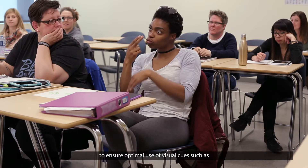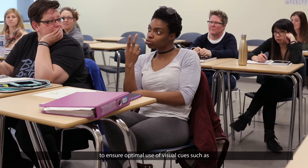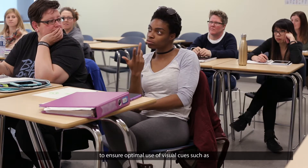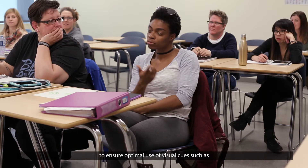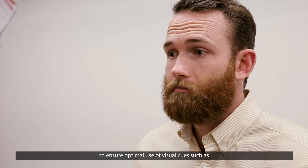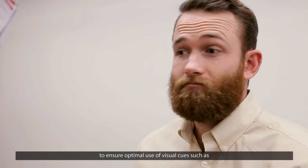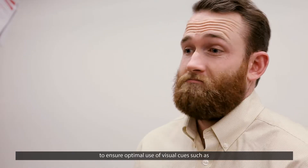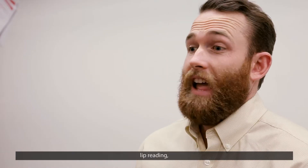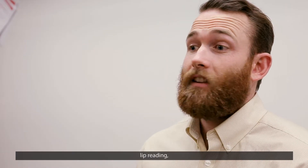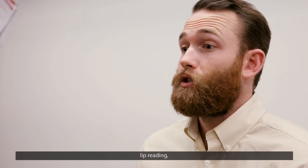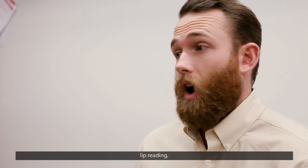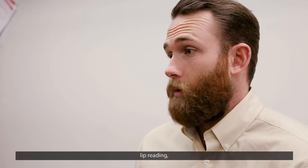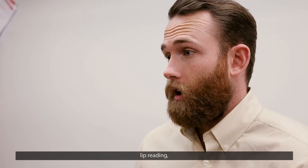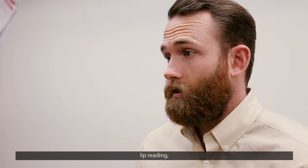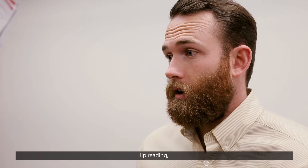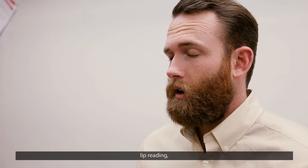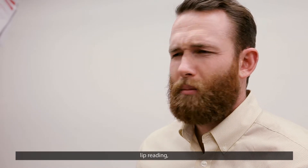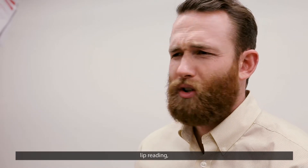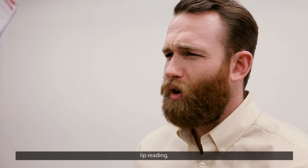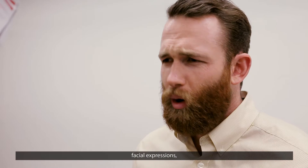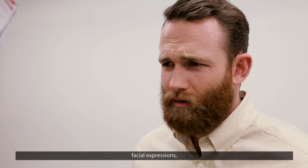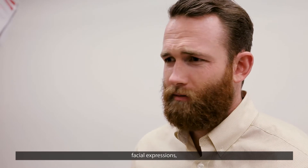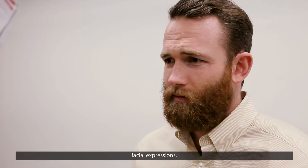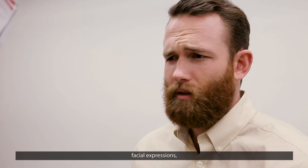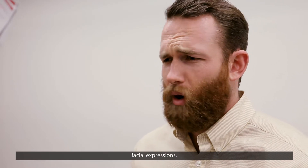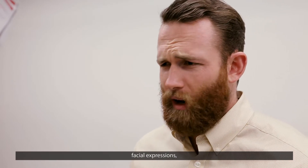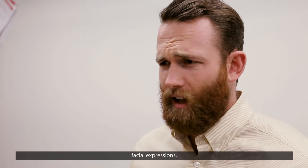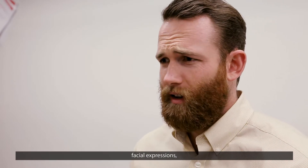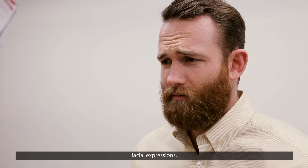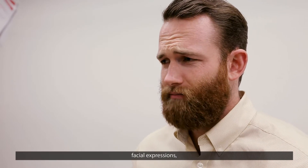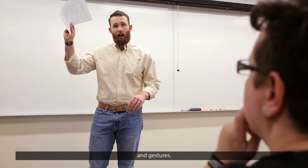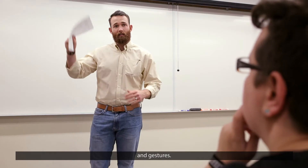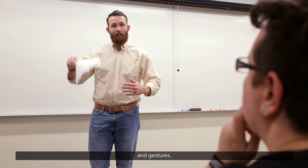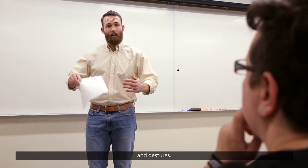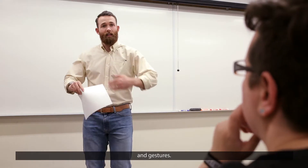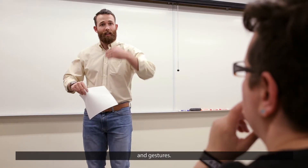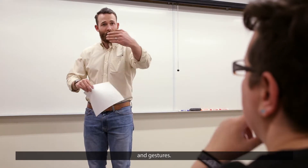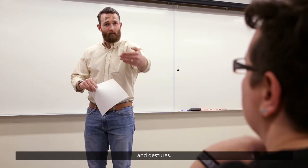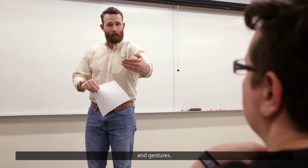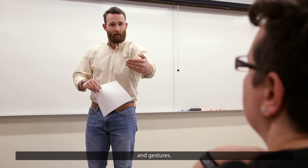as lip reading, facial expressions, and gestures.